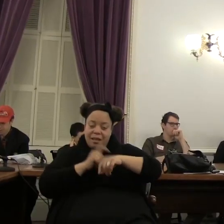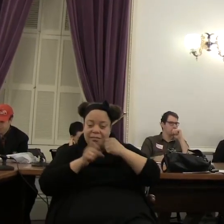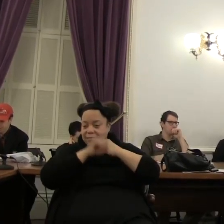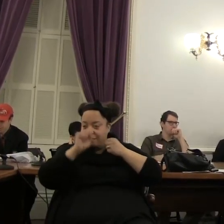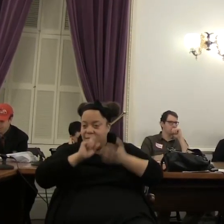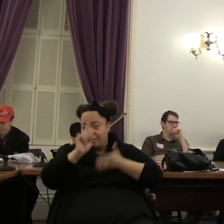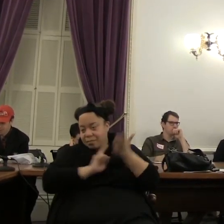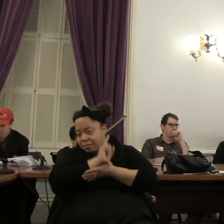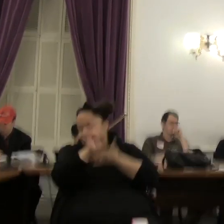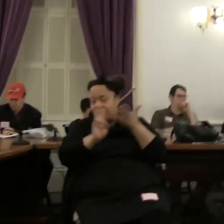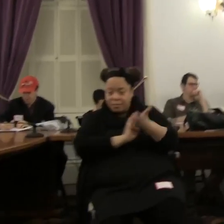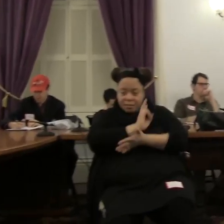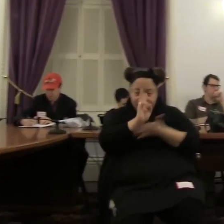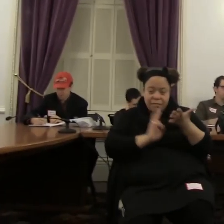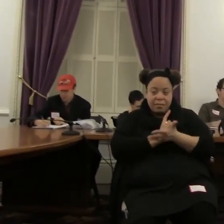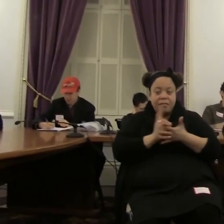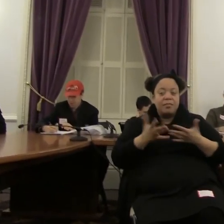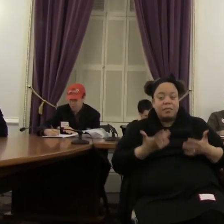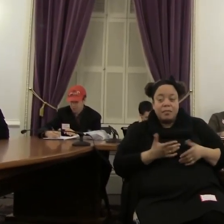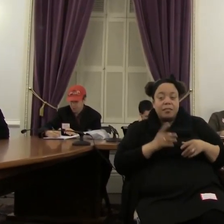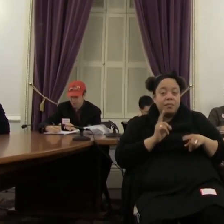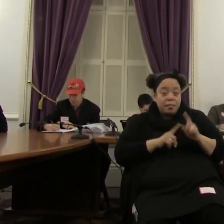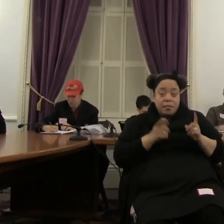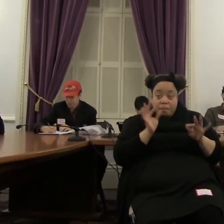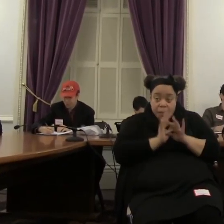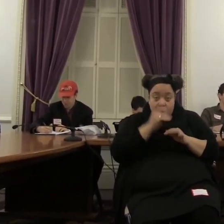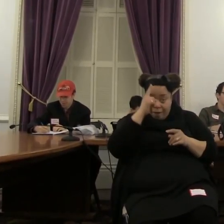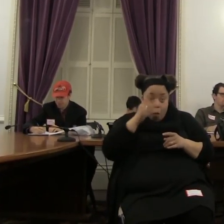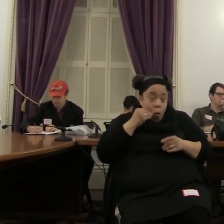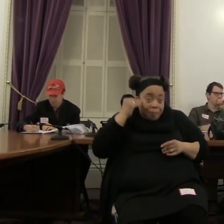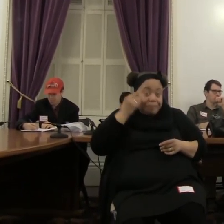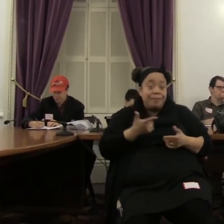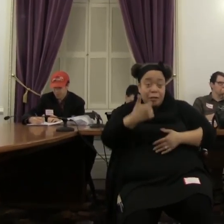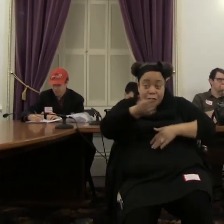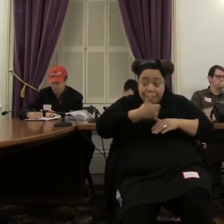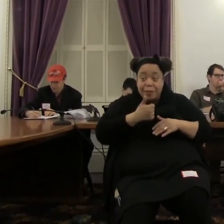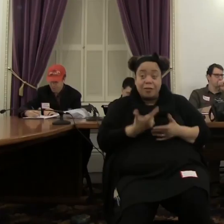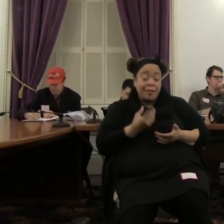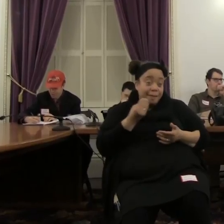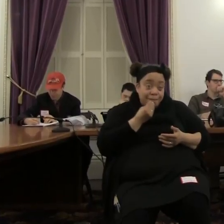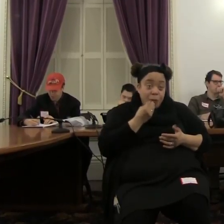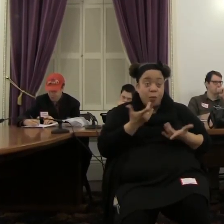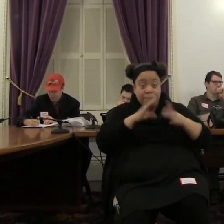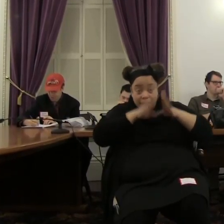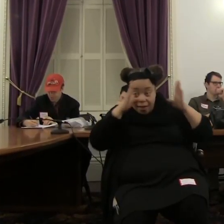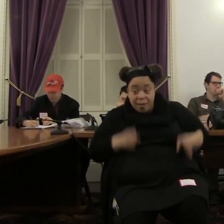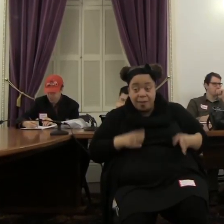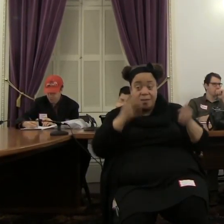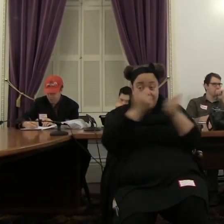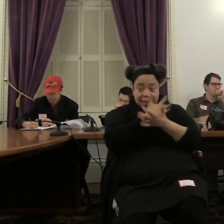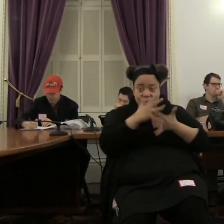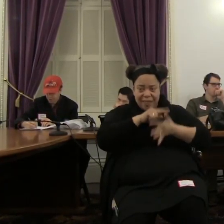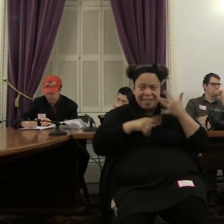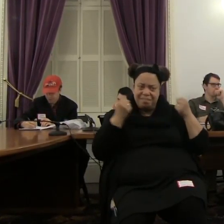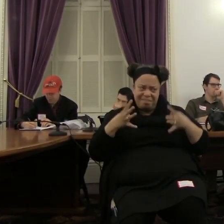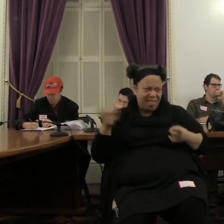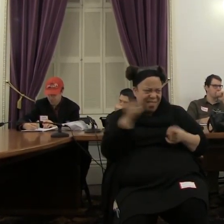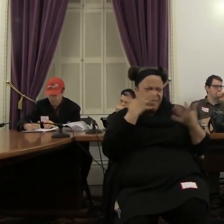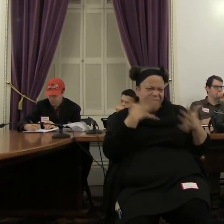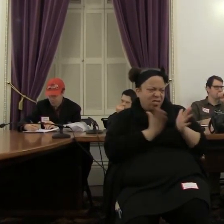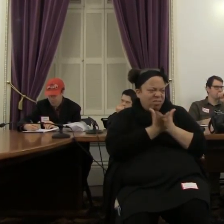we could spend another hour in here with people sharing stories about what it means to them to have transportation, to